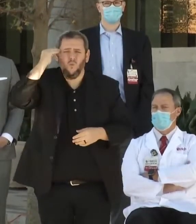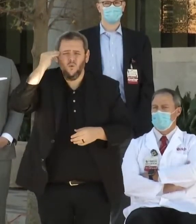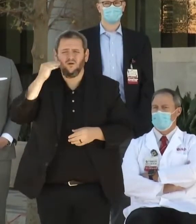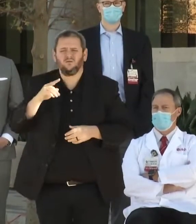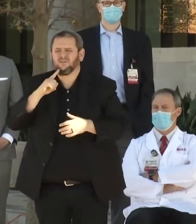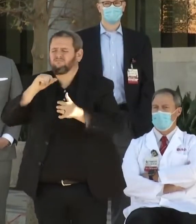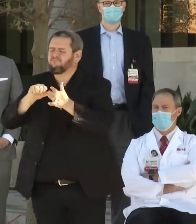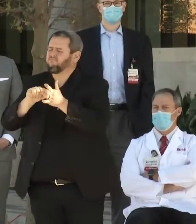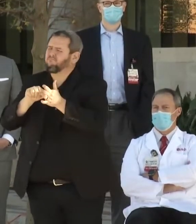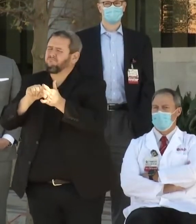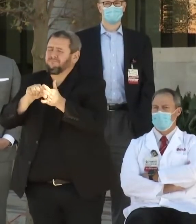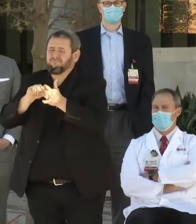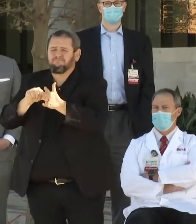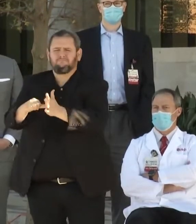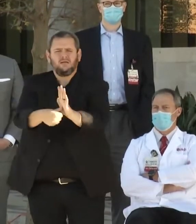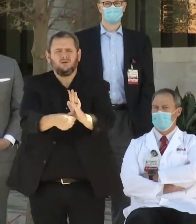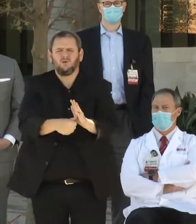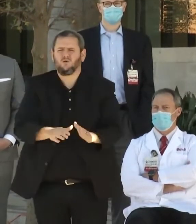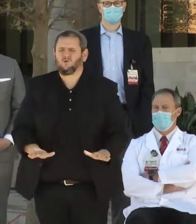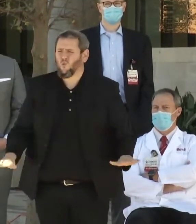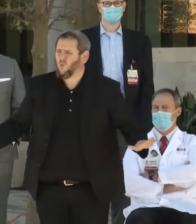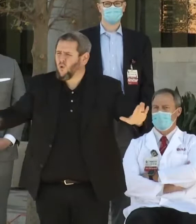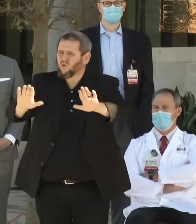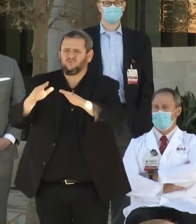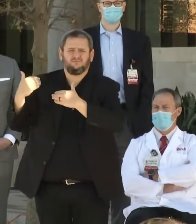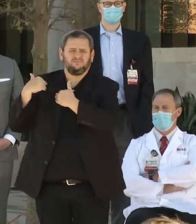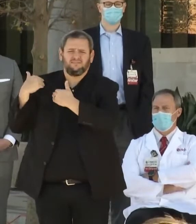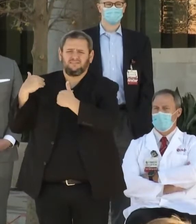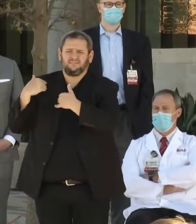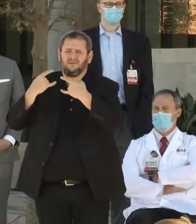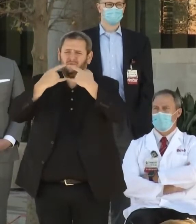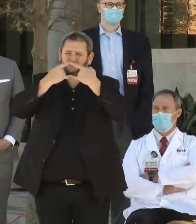ones, especially those who are the most vulnerable.